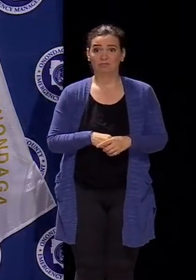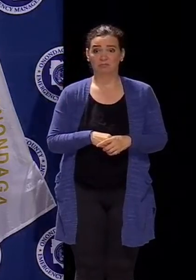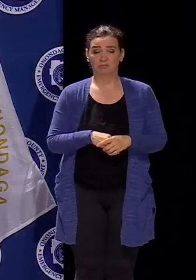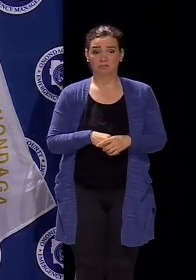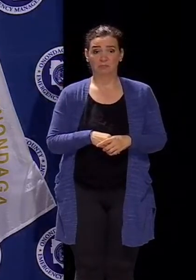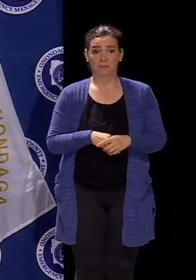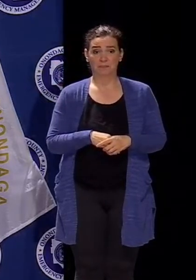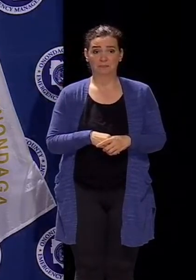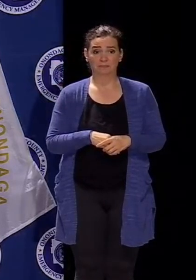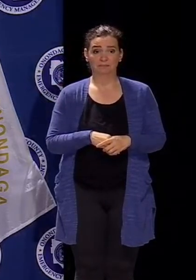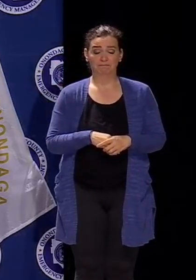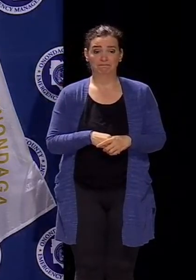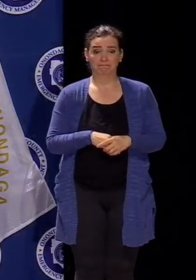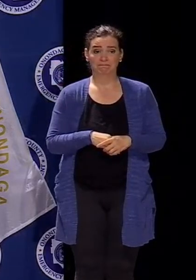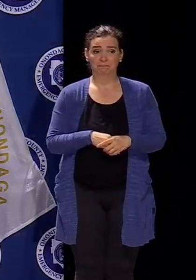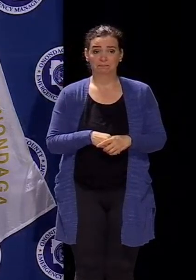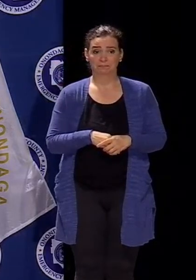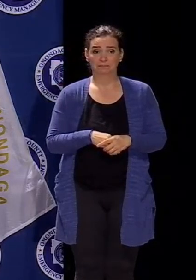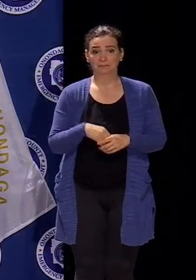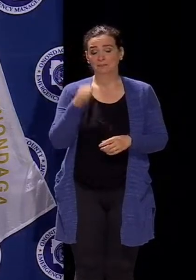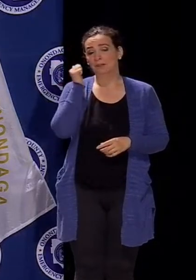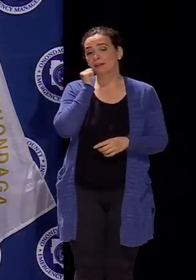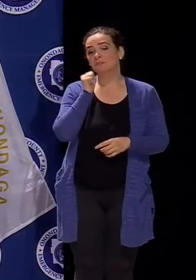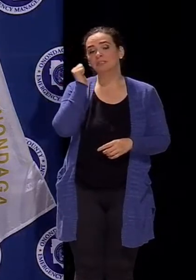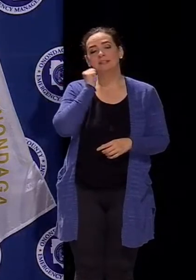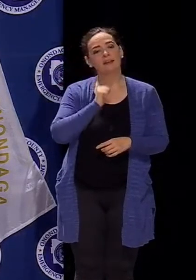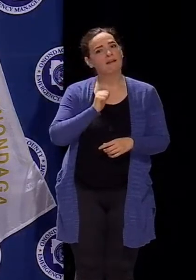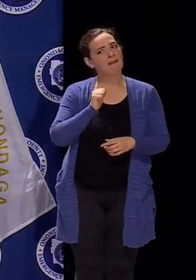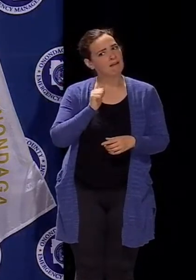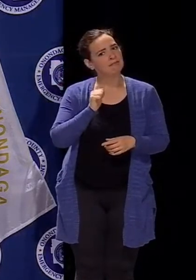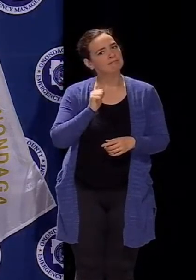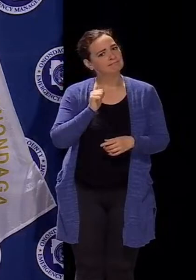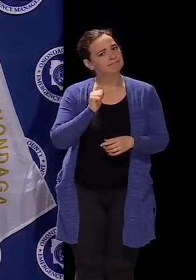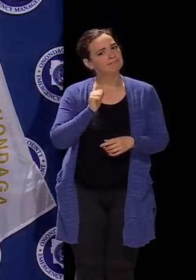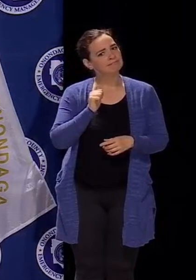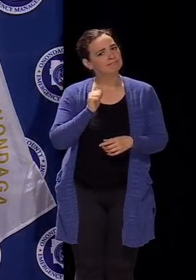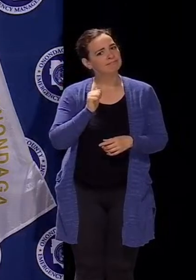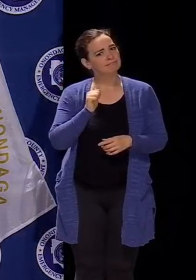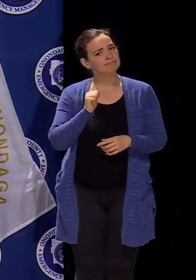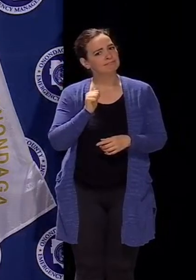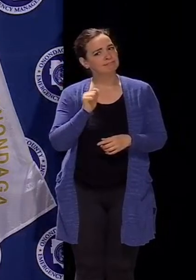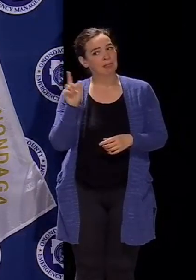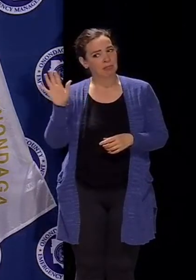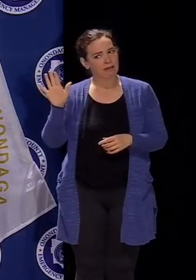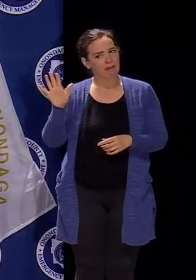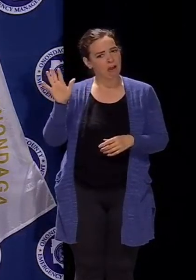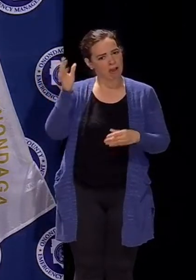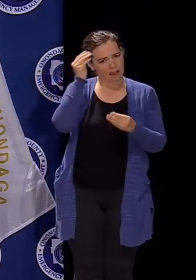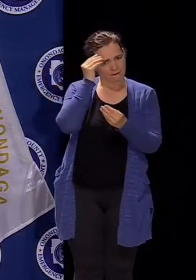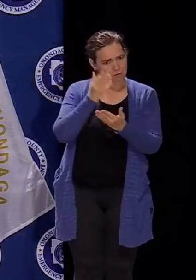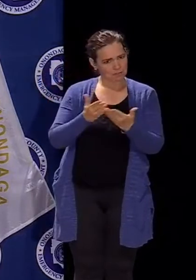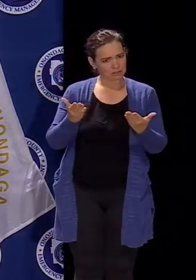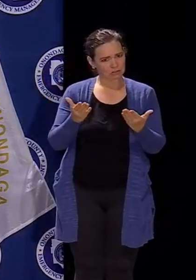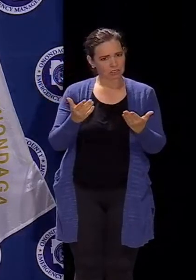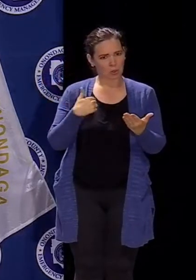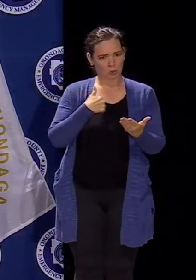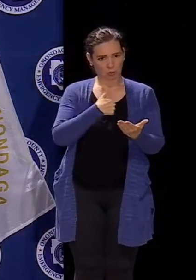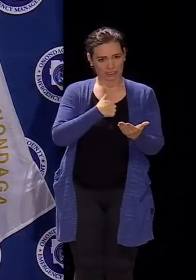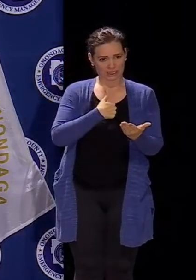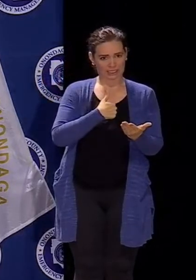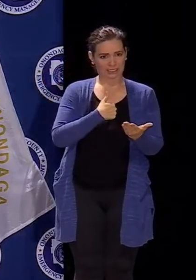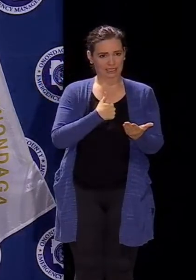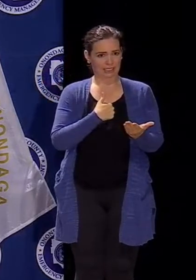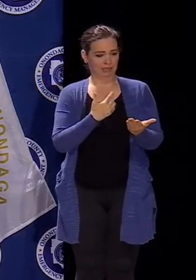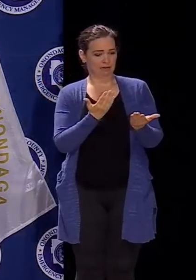But each day there's more and more that attest, and then we get that information so that we have it in the event of a complaint, so when we go to